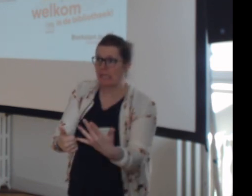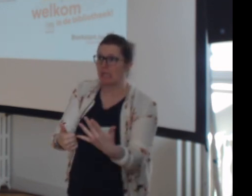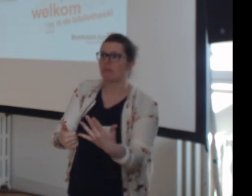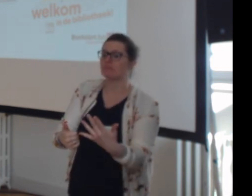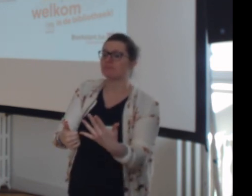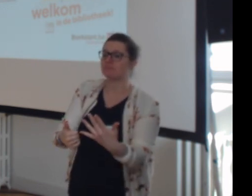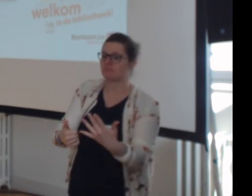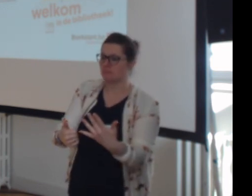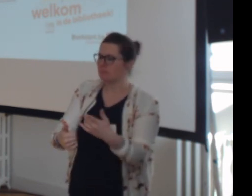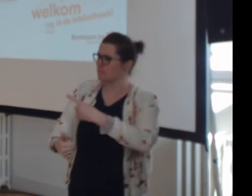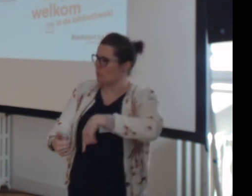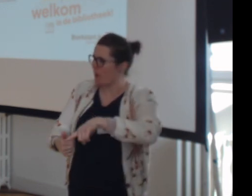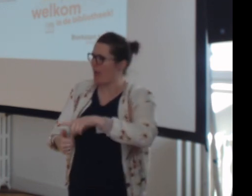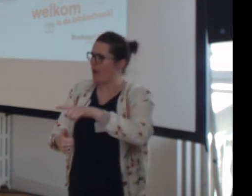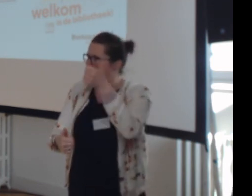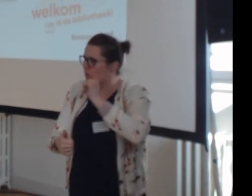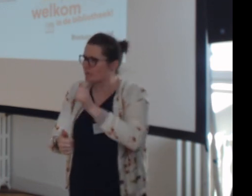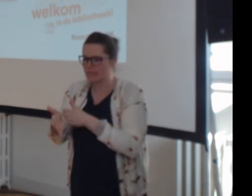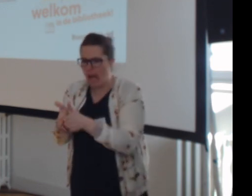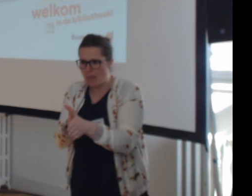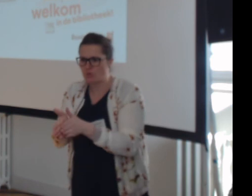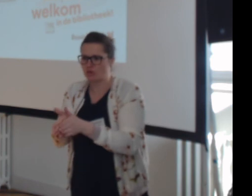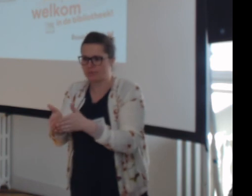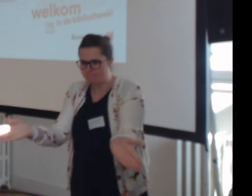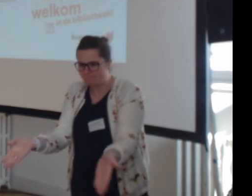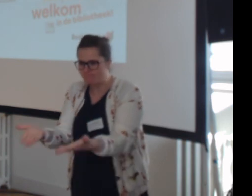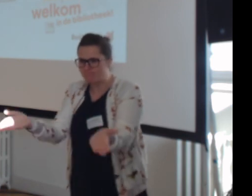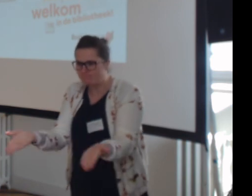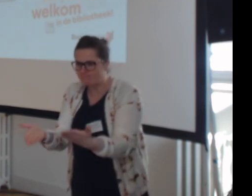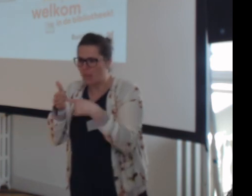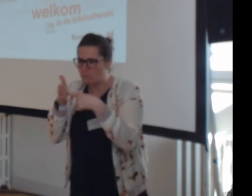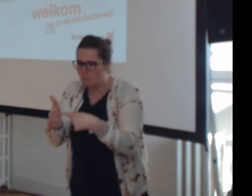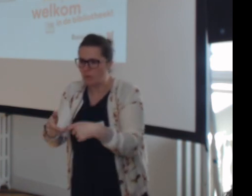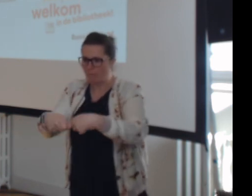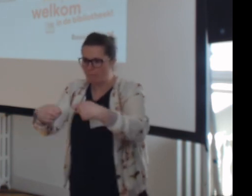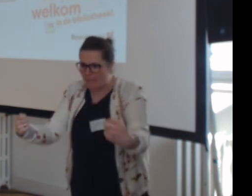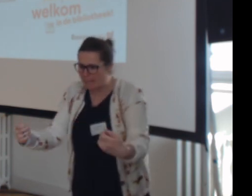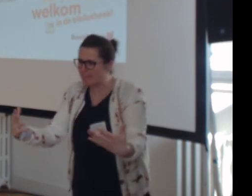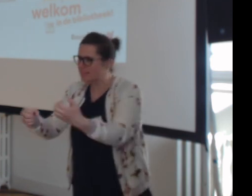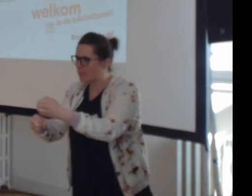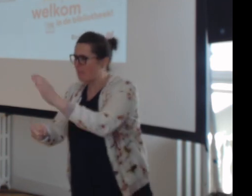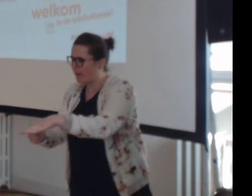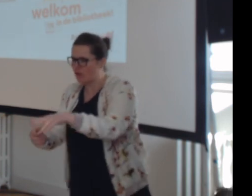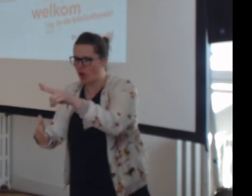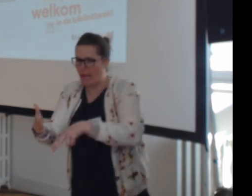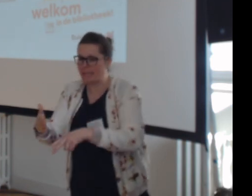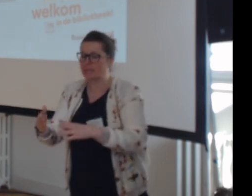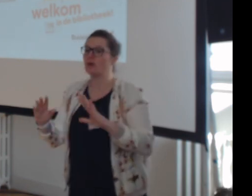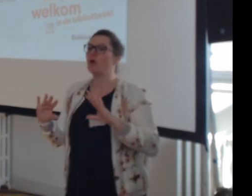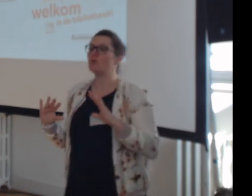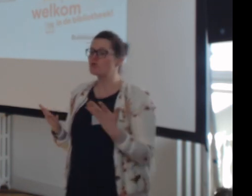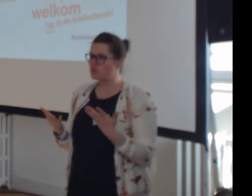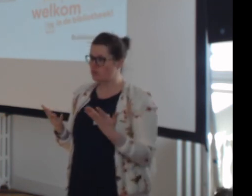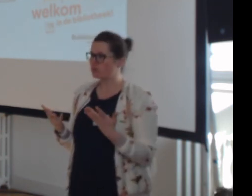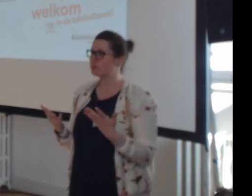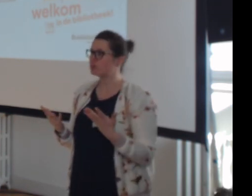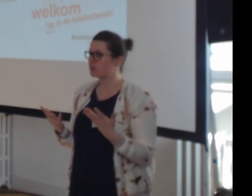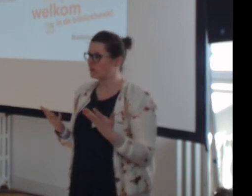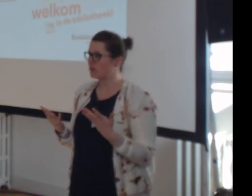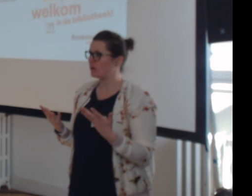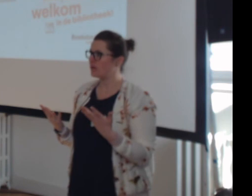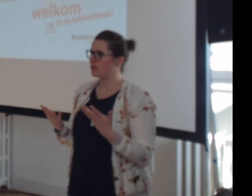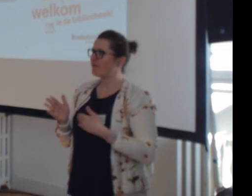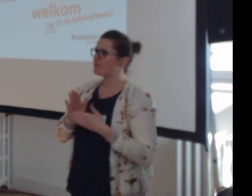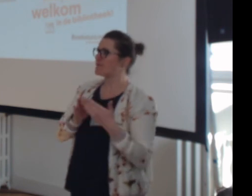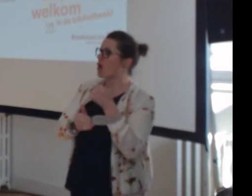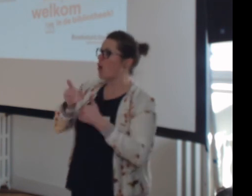on, we encourage parents to start reading with their children. How do we do that? Well, actually, through